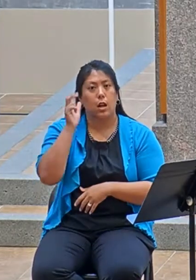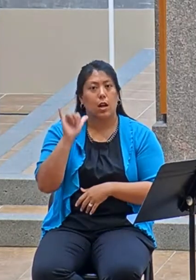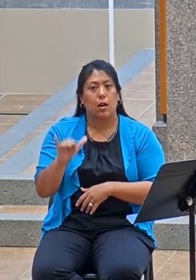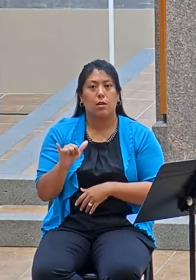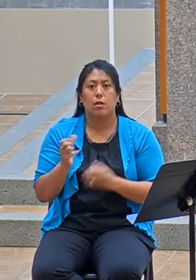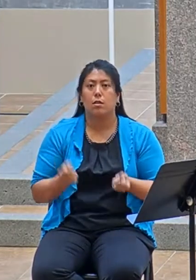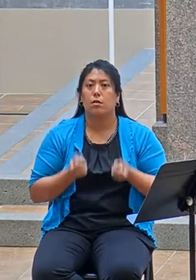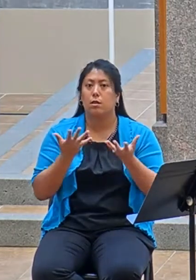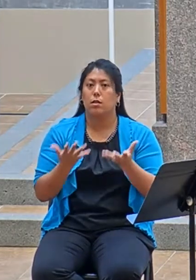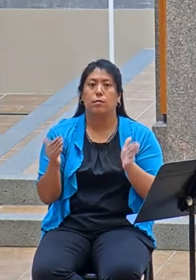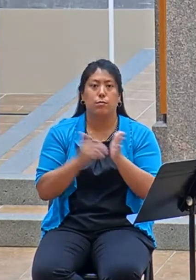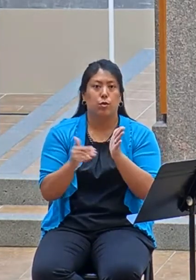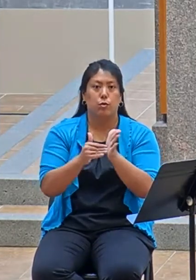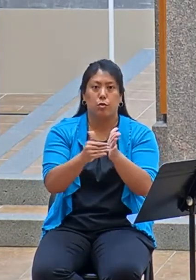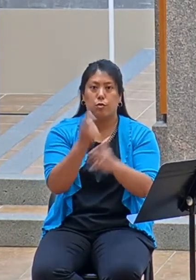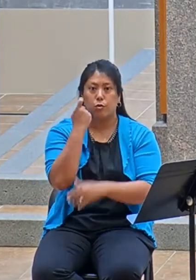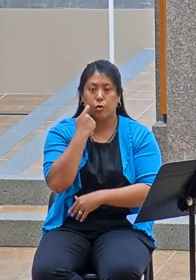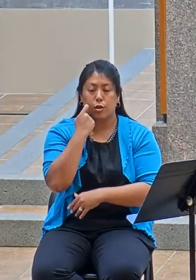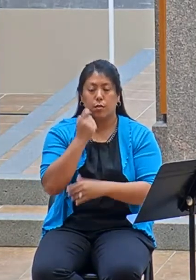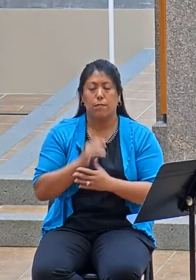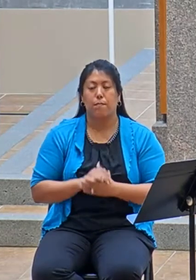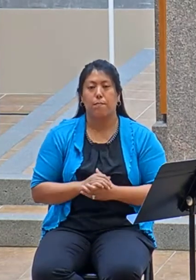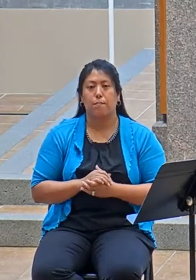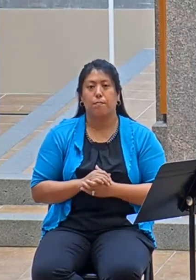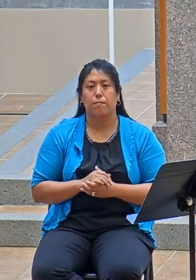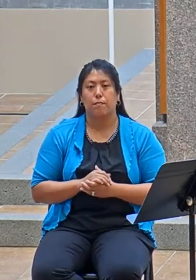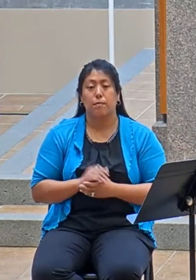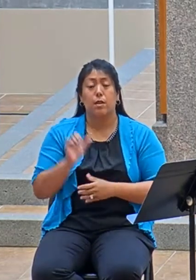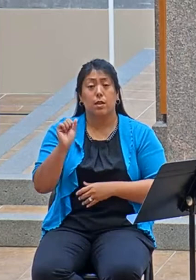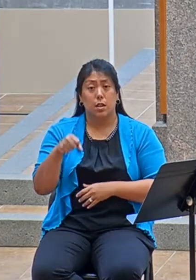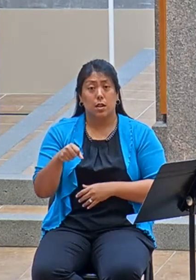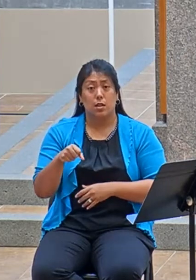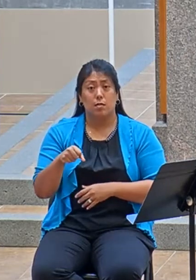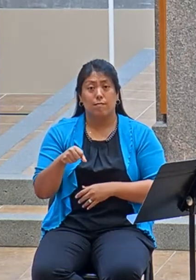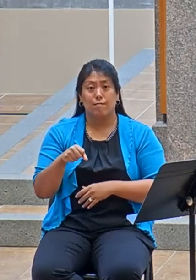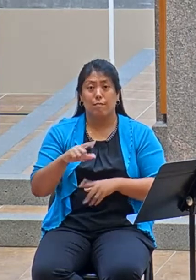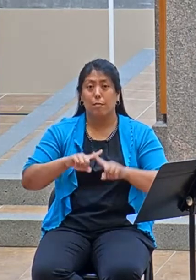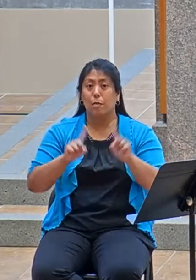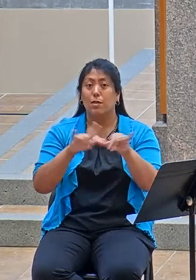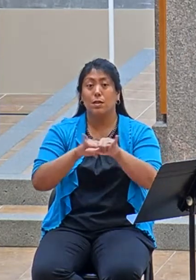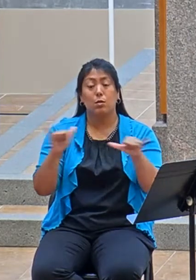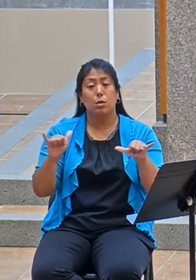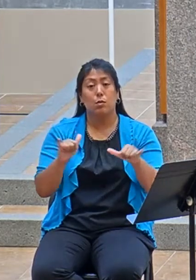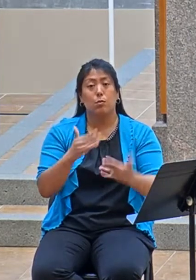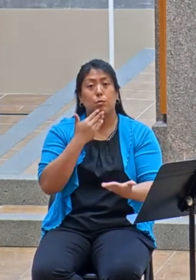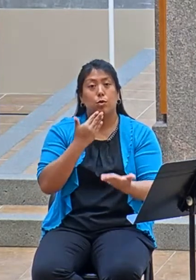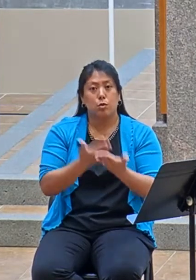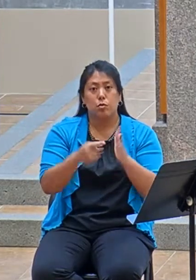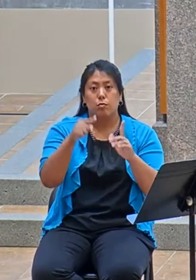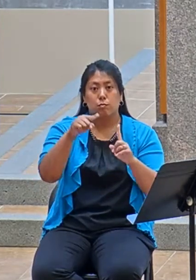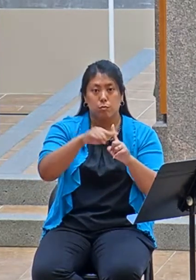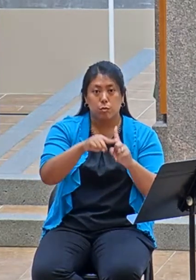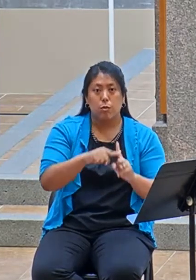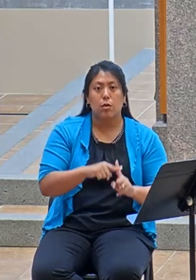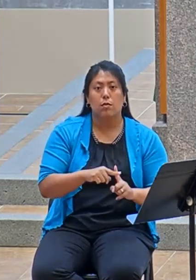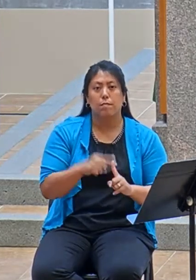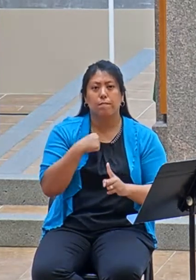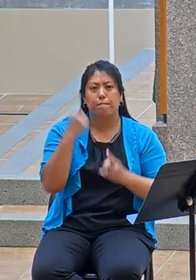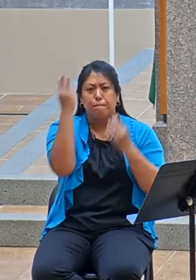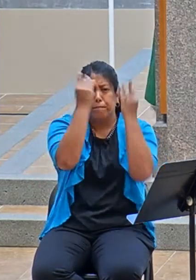from other people too. There is good also in the world. I've been thinking about